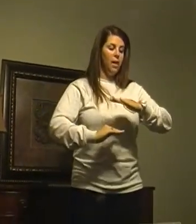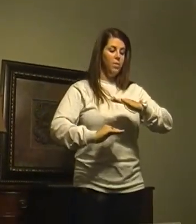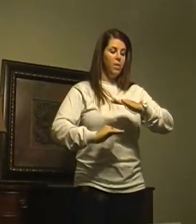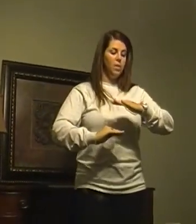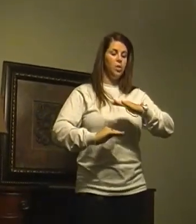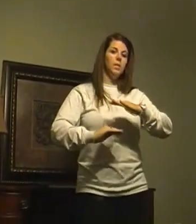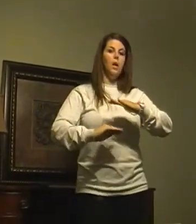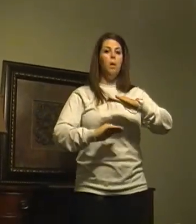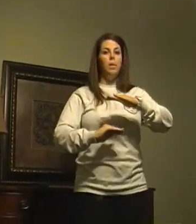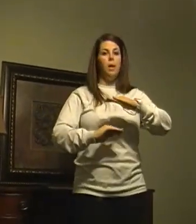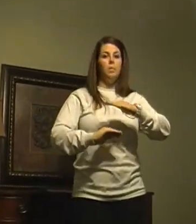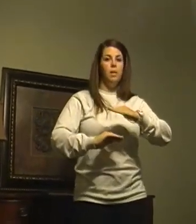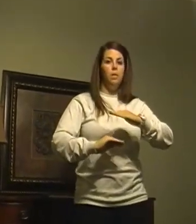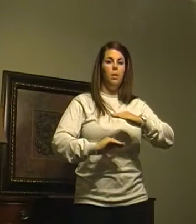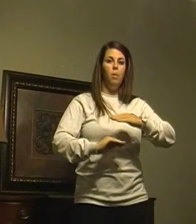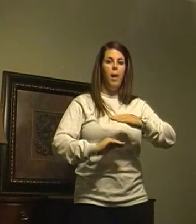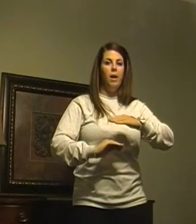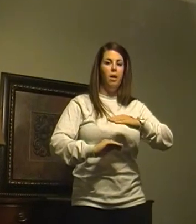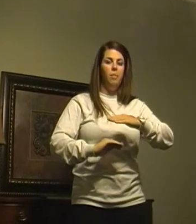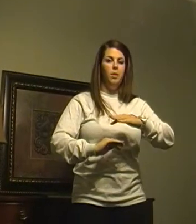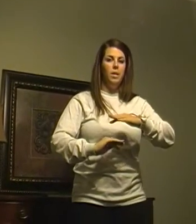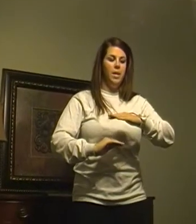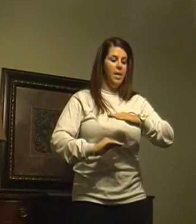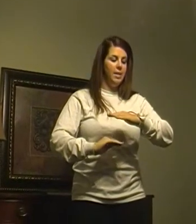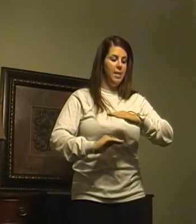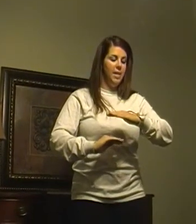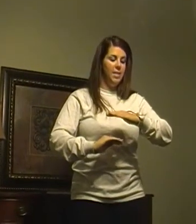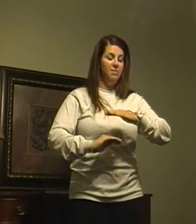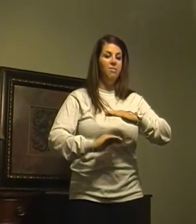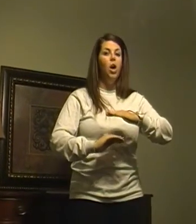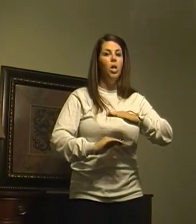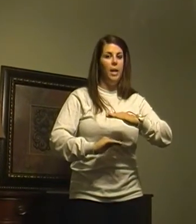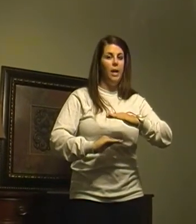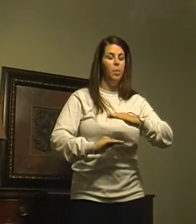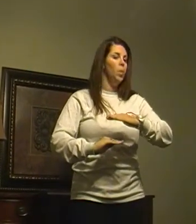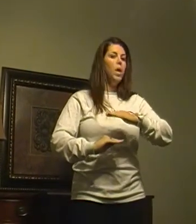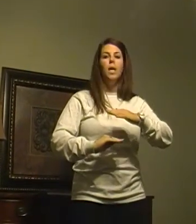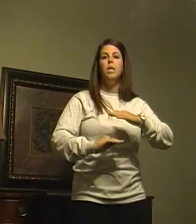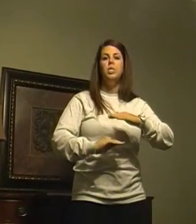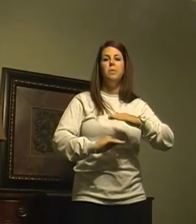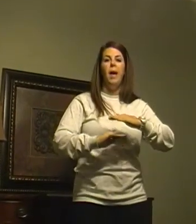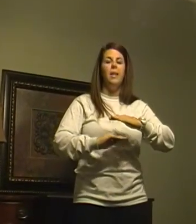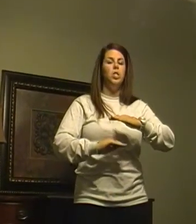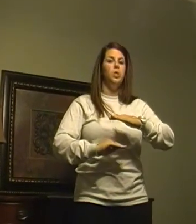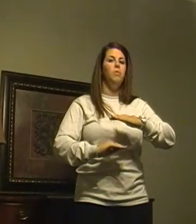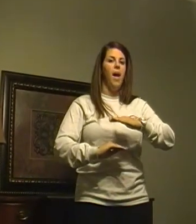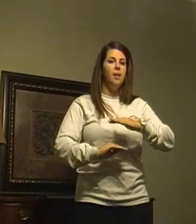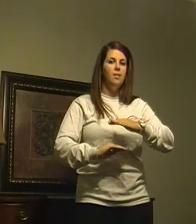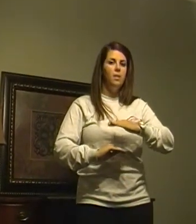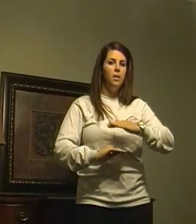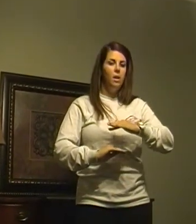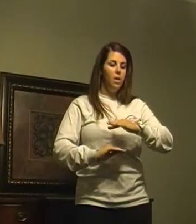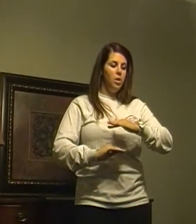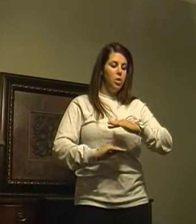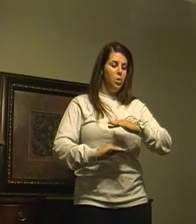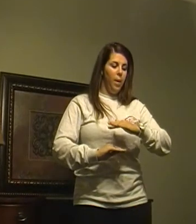after this, Chris Tomlin comes in with a little background music and he says falling, but we're not going to do that. It's too fast, too